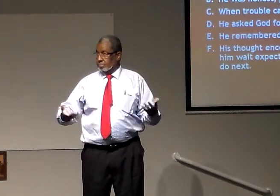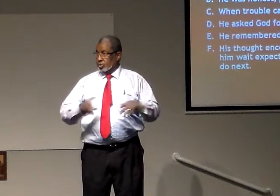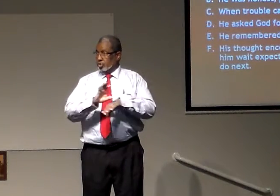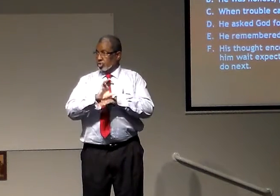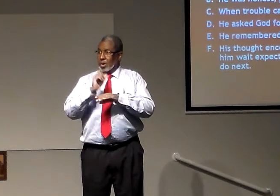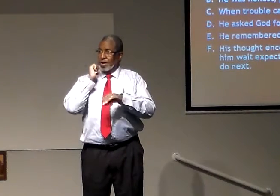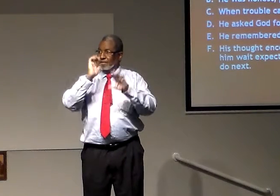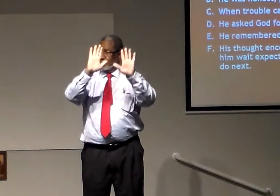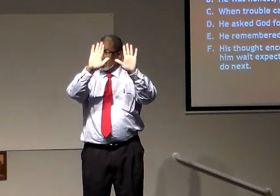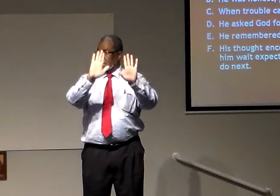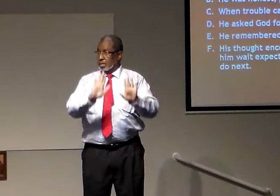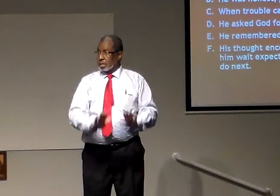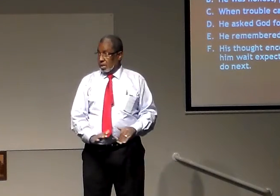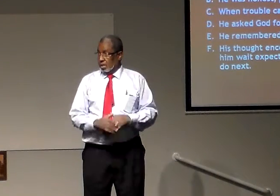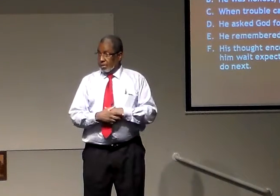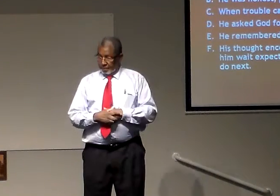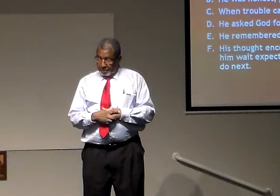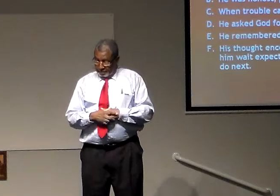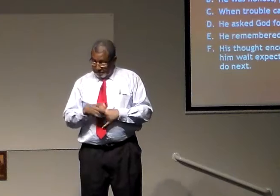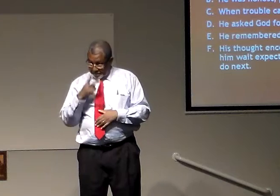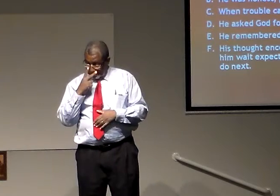by coming to church every Sunday